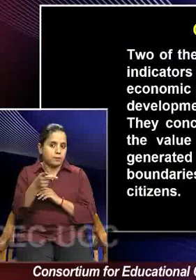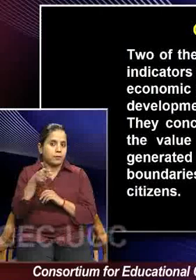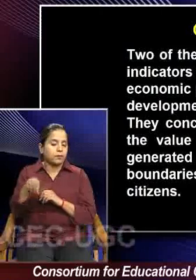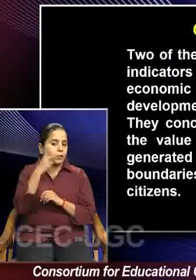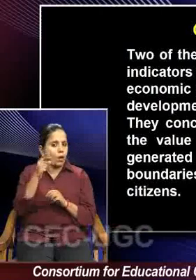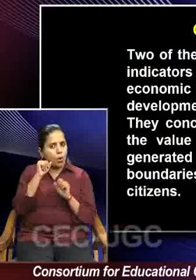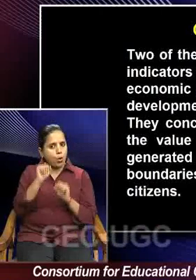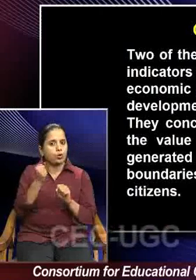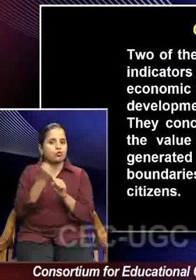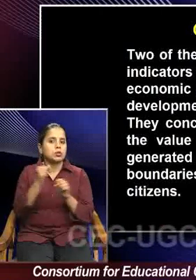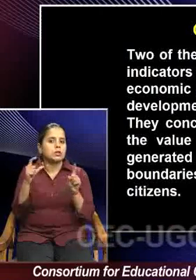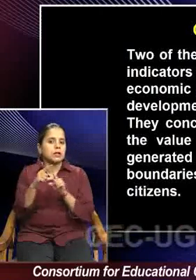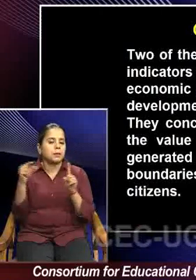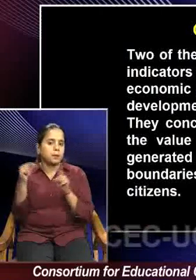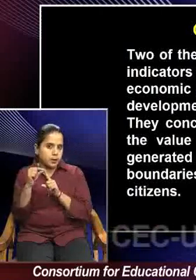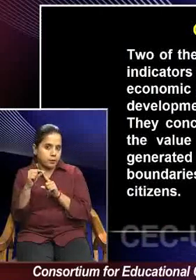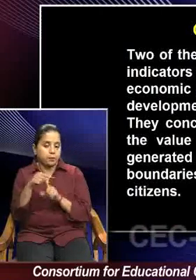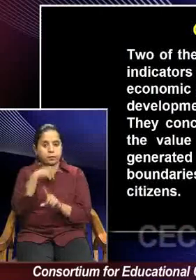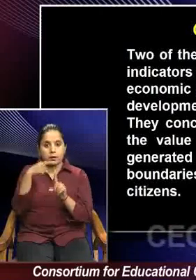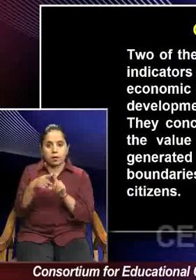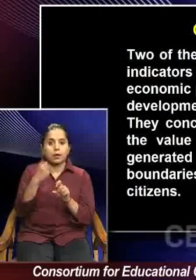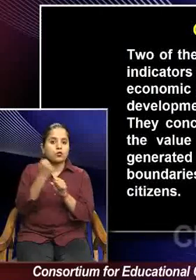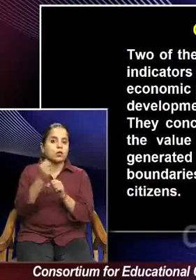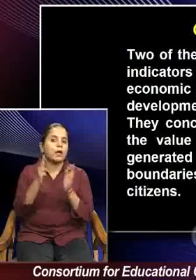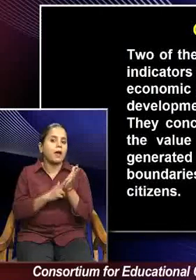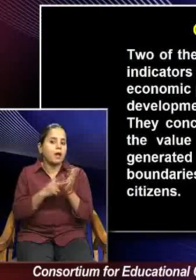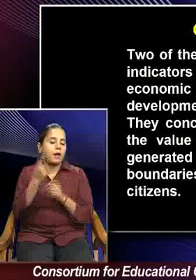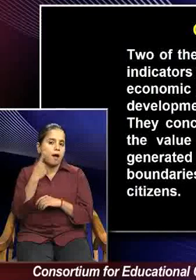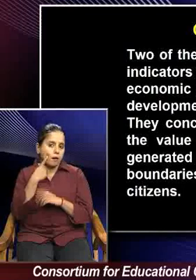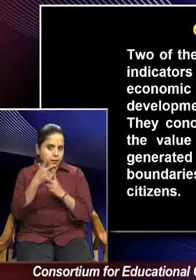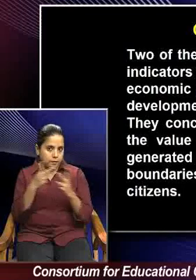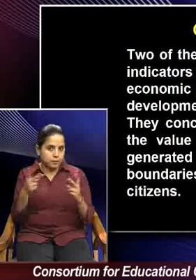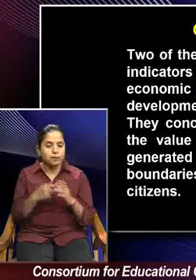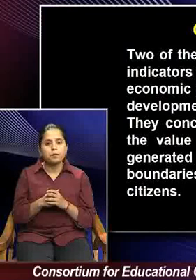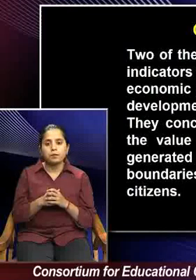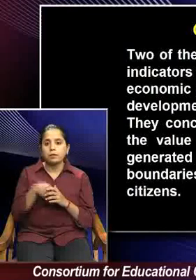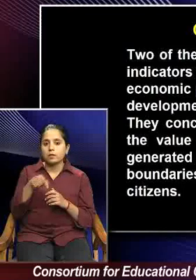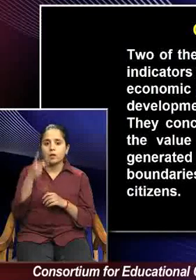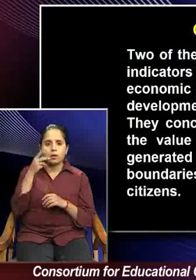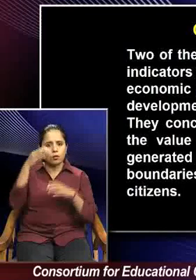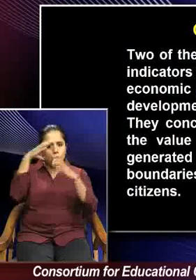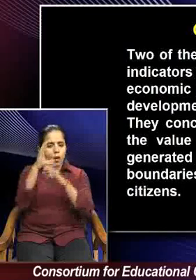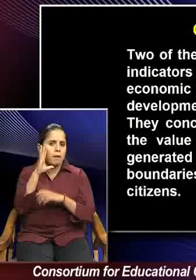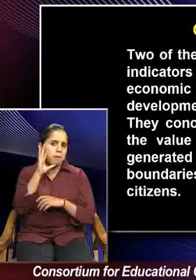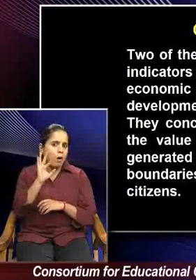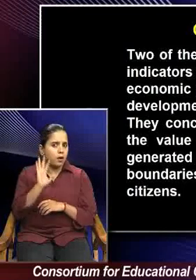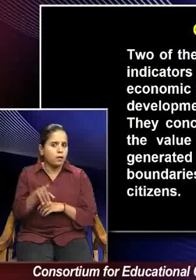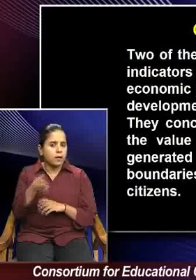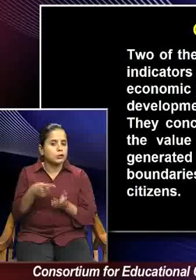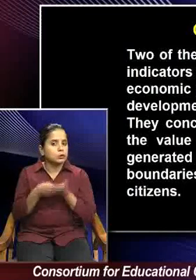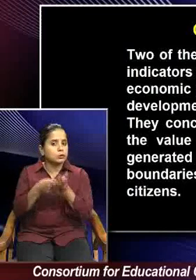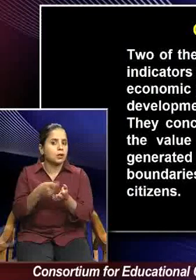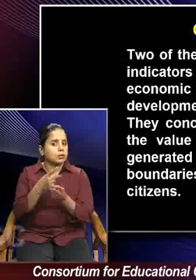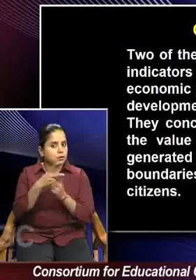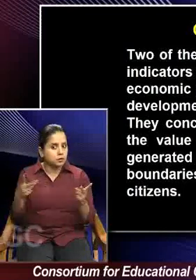its GDP and GNI. They concentrate